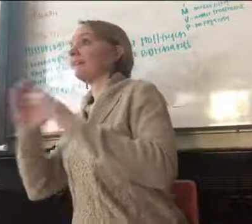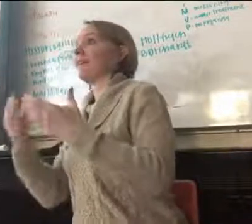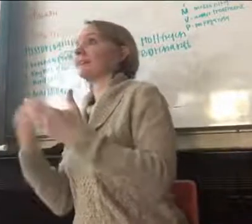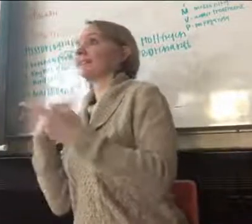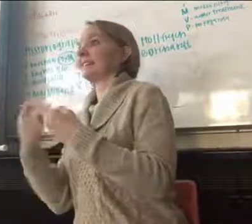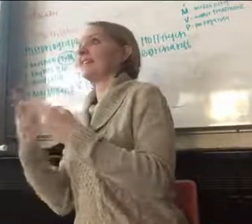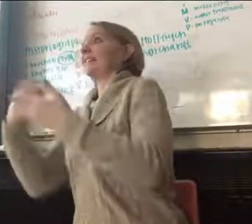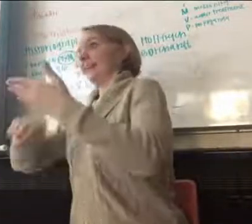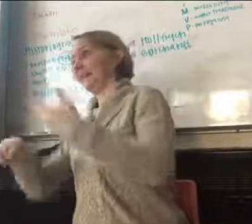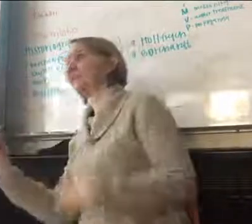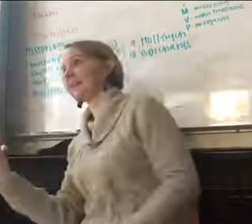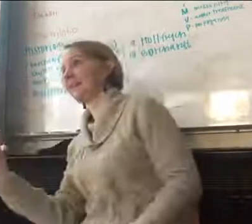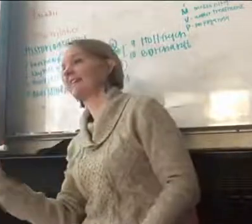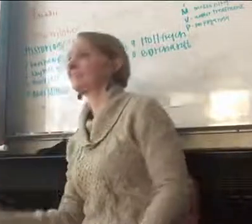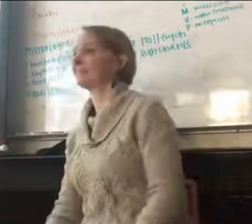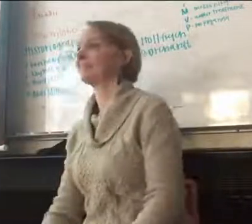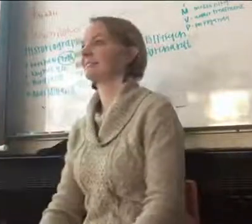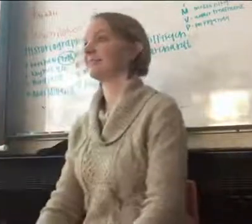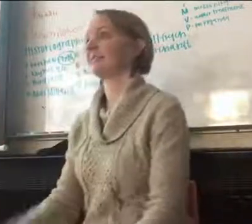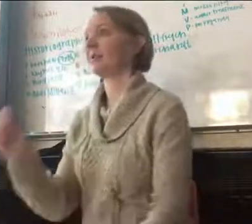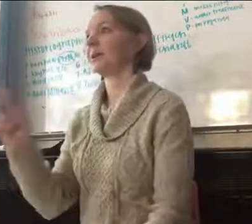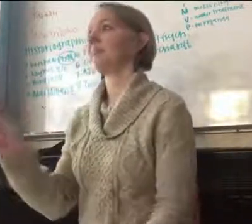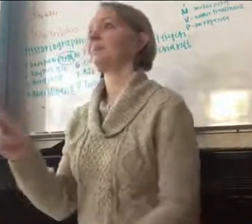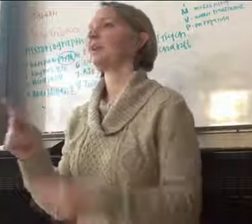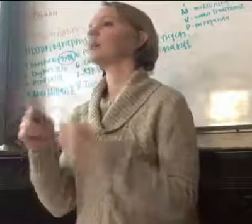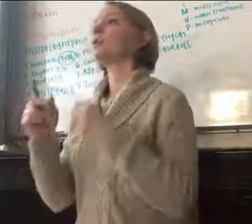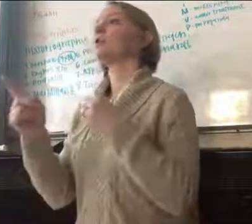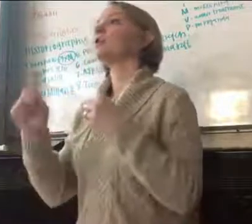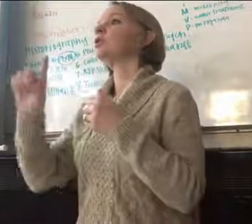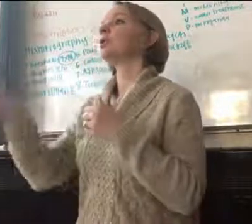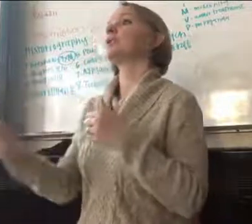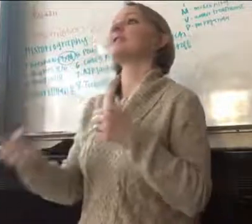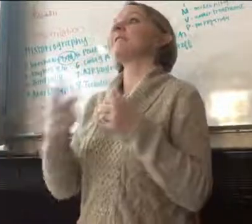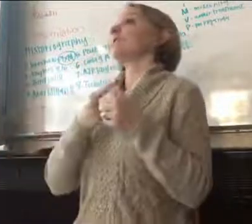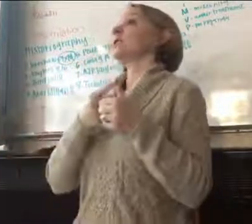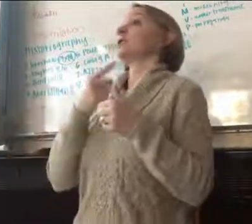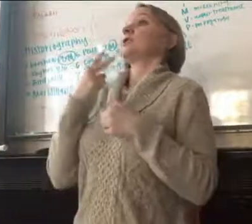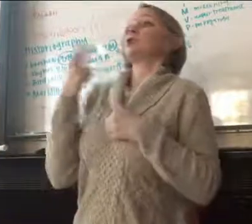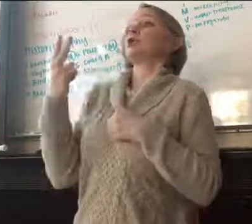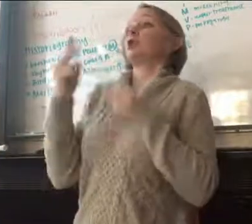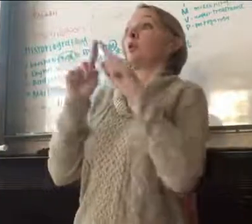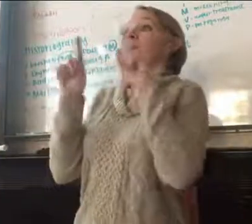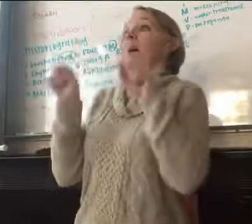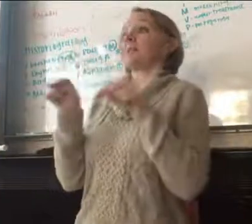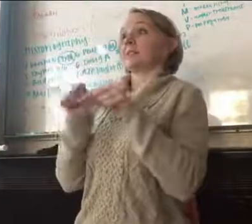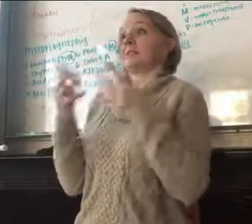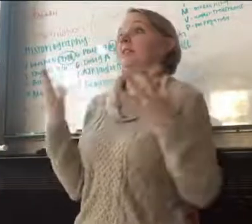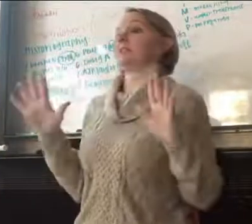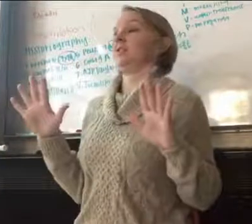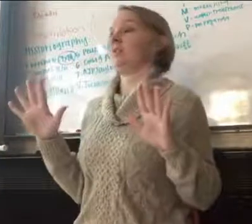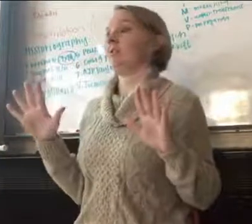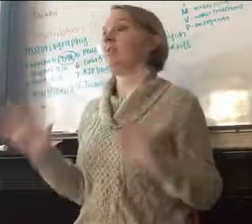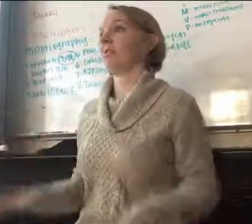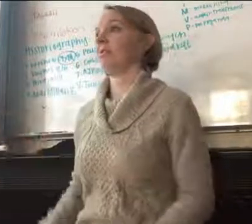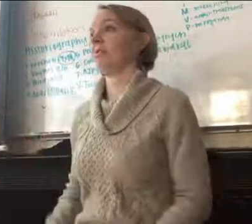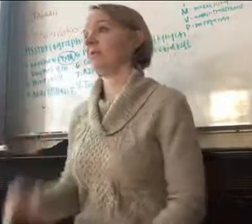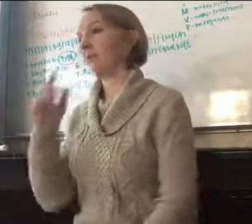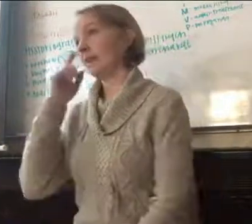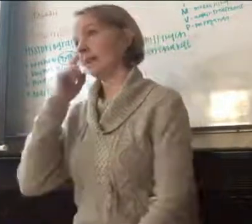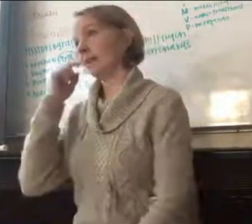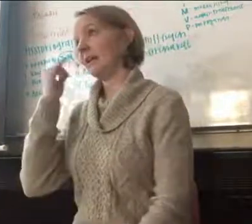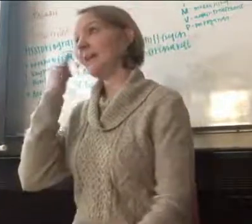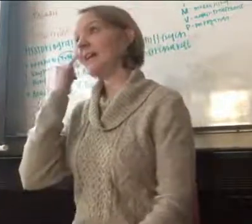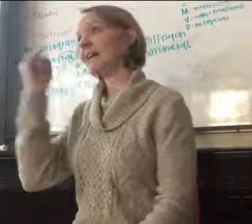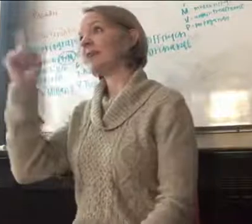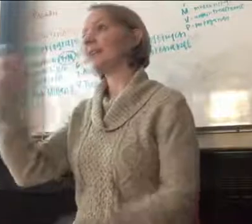until Friday. Okay? Only do the first 2. And if you need to use a separate piece of paper, you can use a separate piece of paper. Okay? Don't